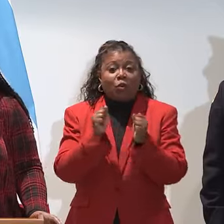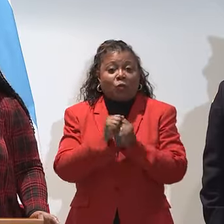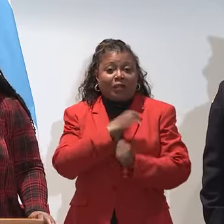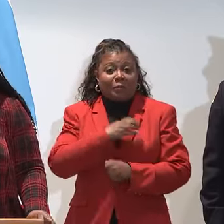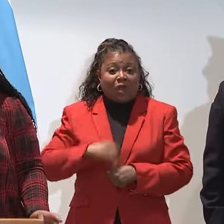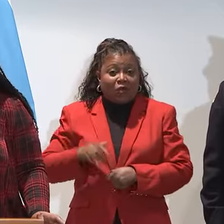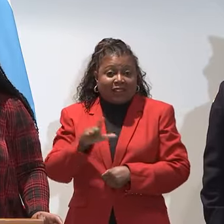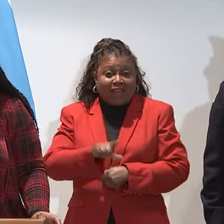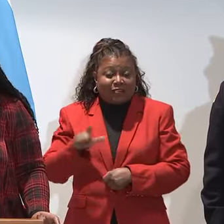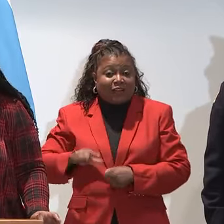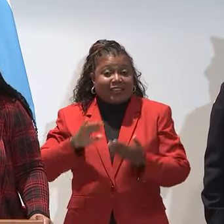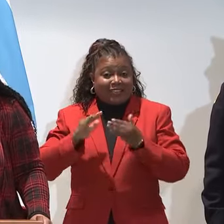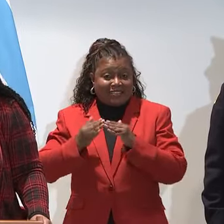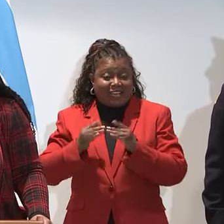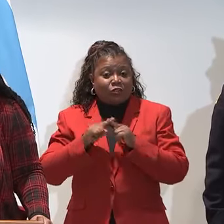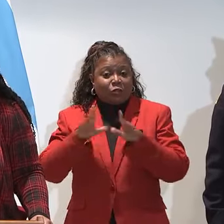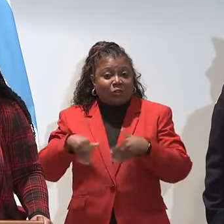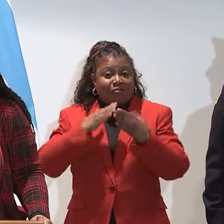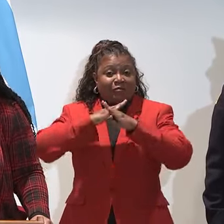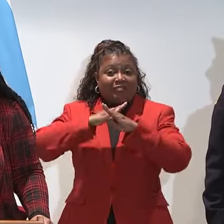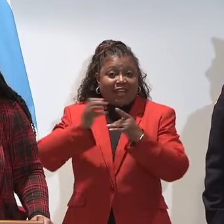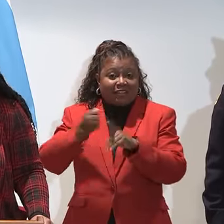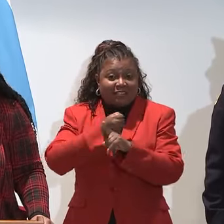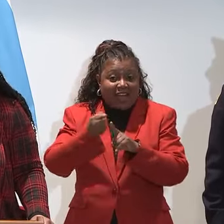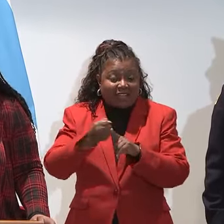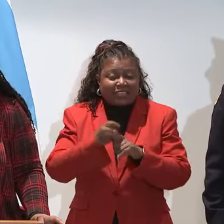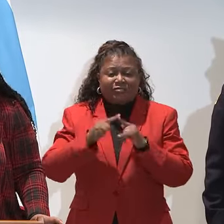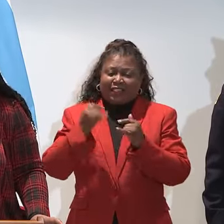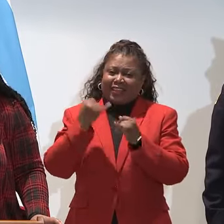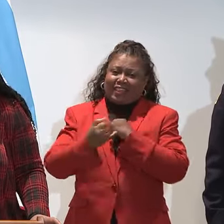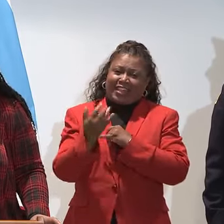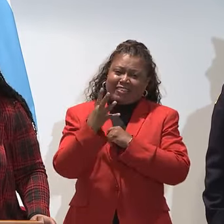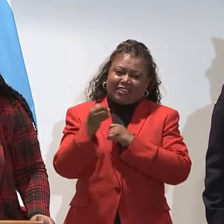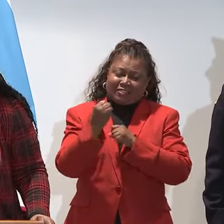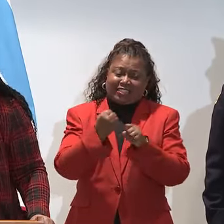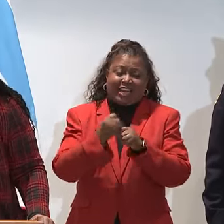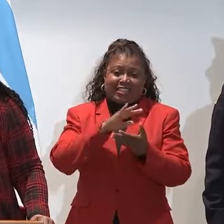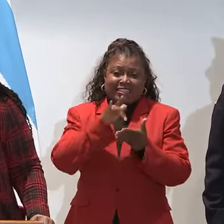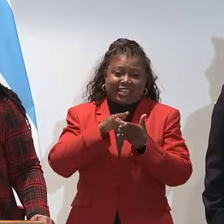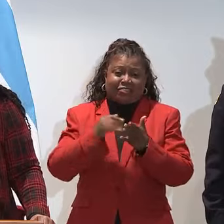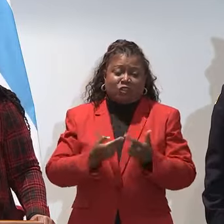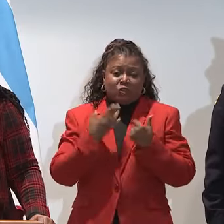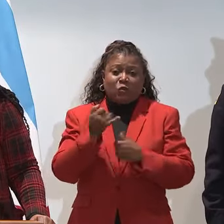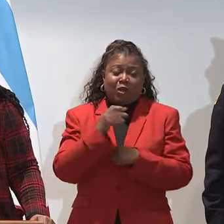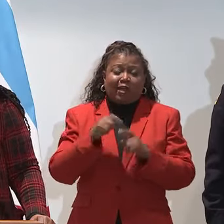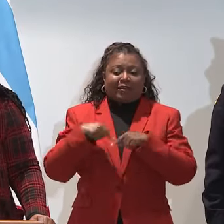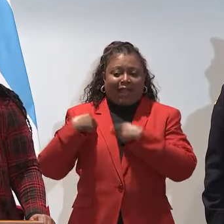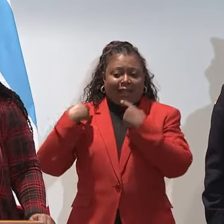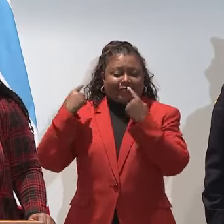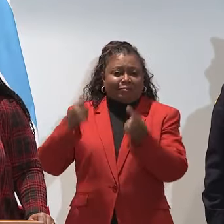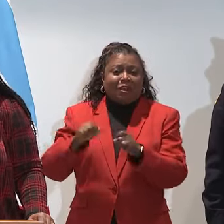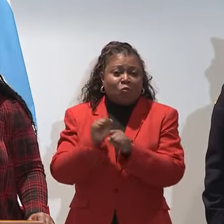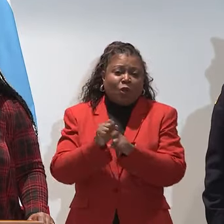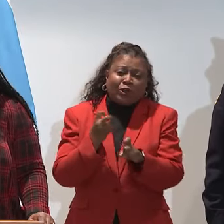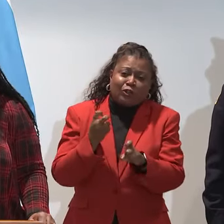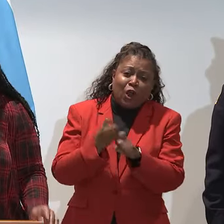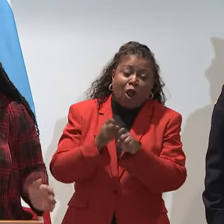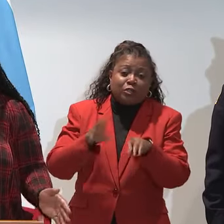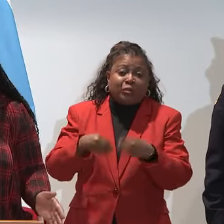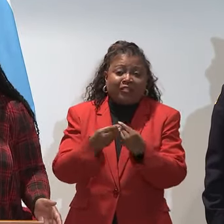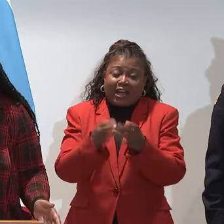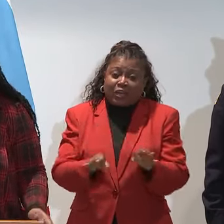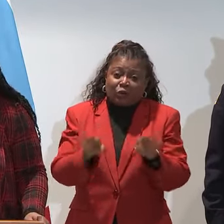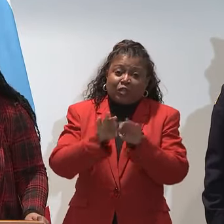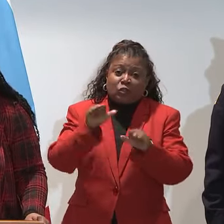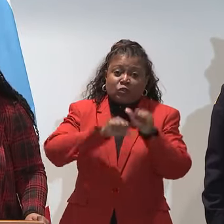Mayor Lightfoot and the city to prevent violence. For the last 50 years, Centers for New Horizons has been working hard to provide